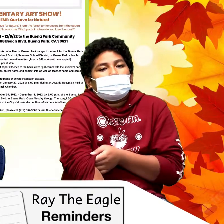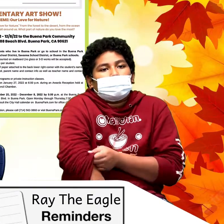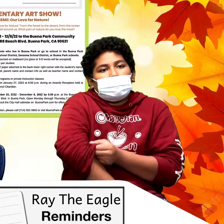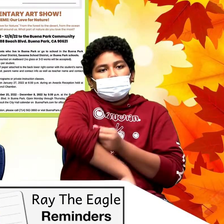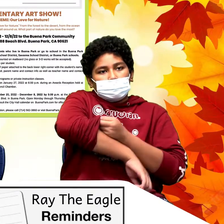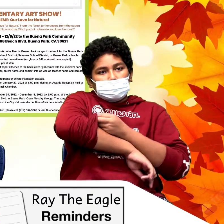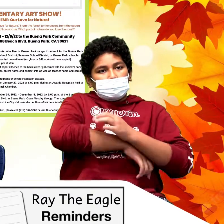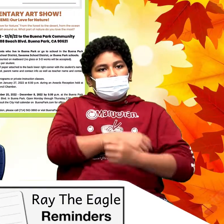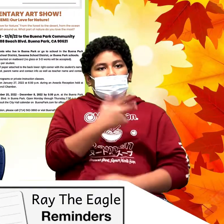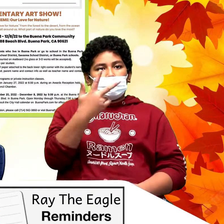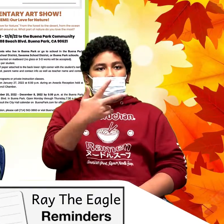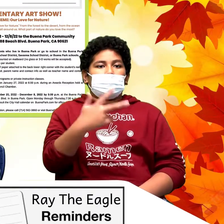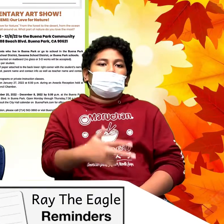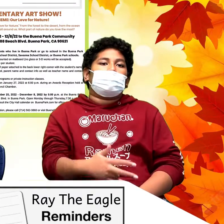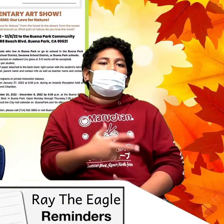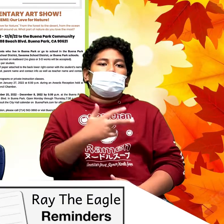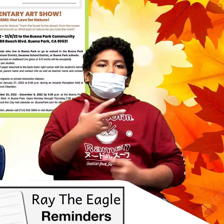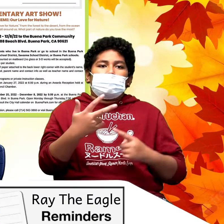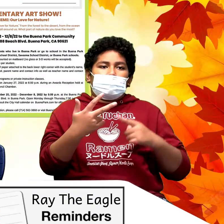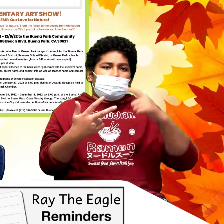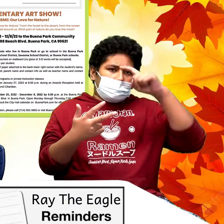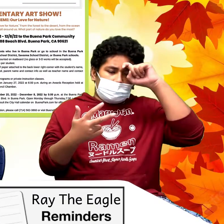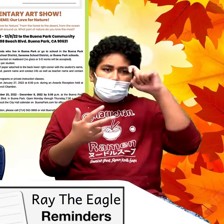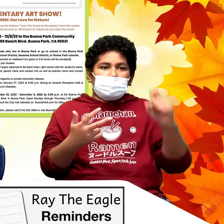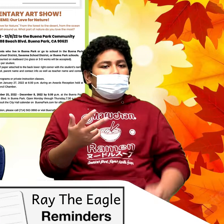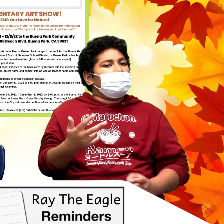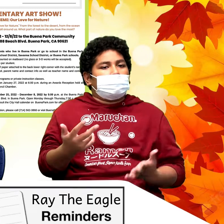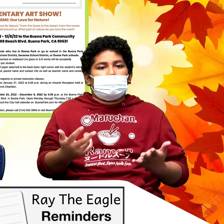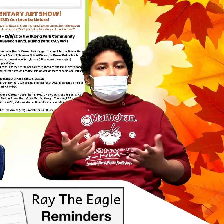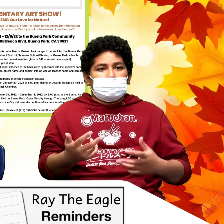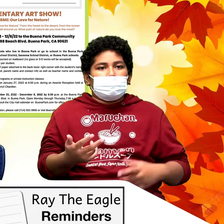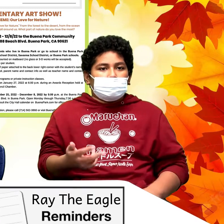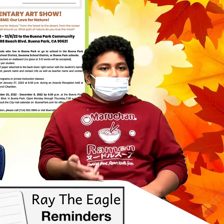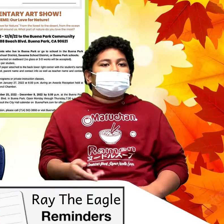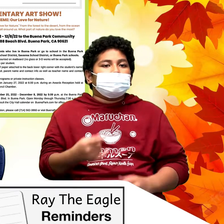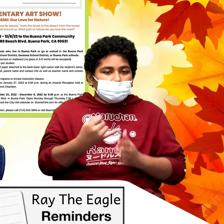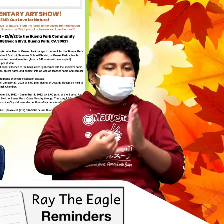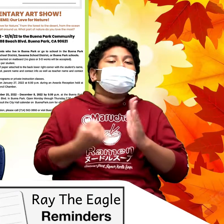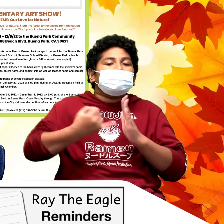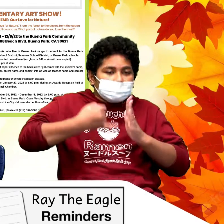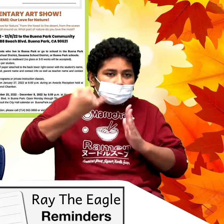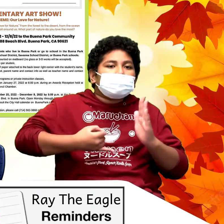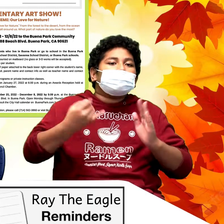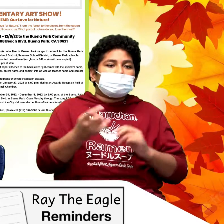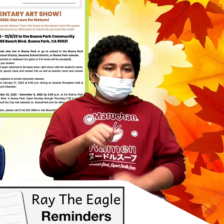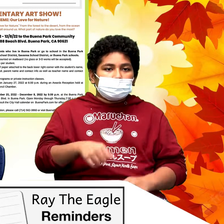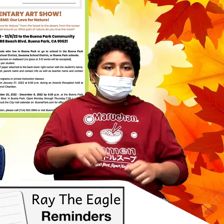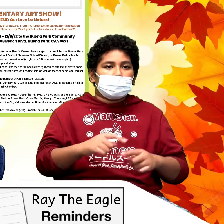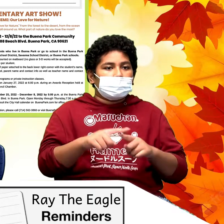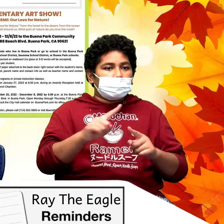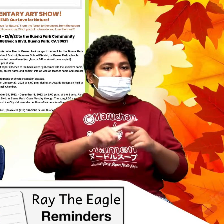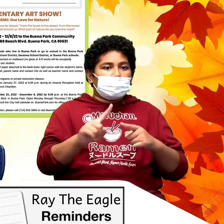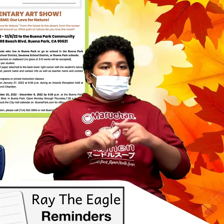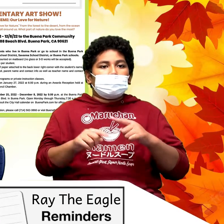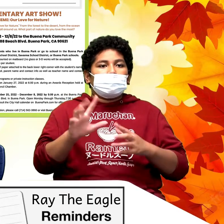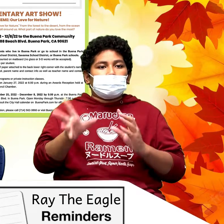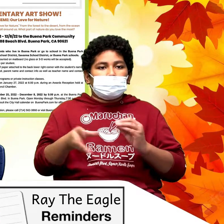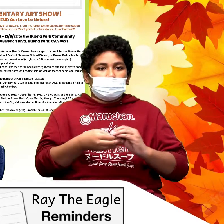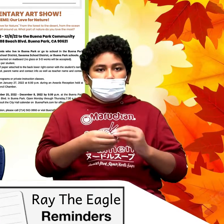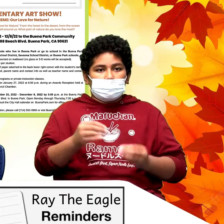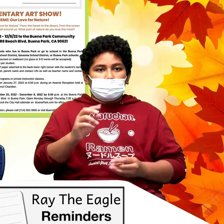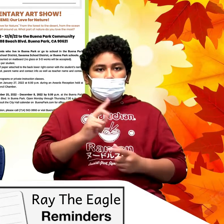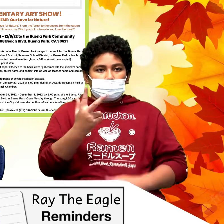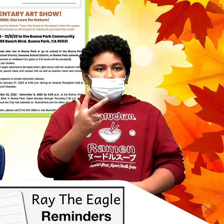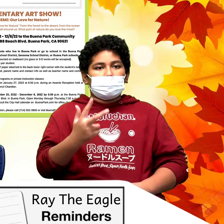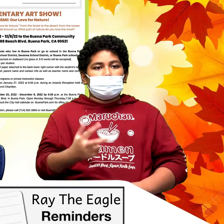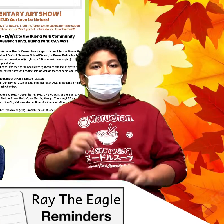Three, yes, you can create up to three pieces of art for the Bueno Park Elementary